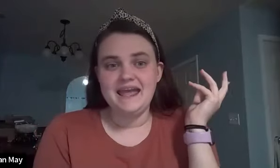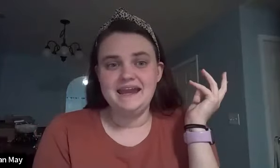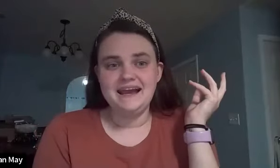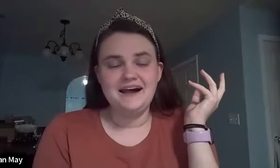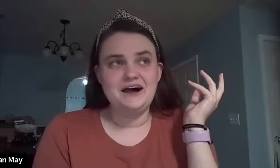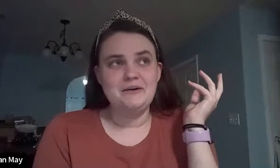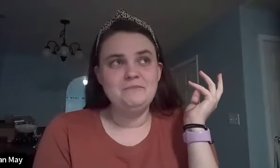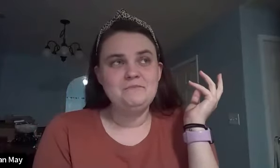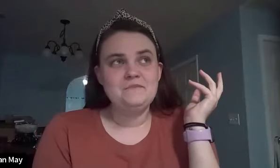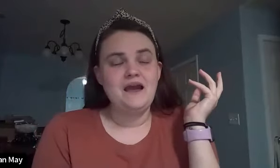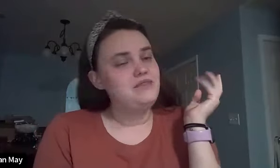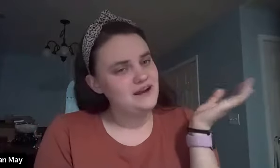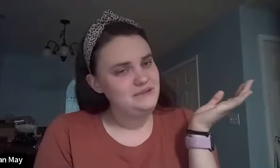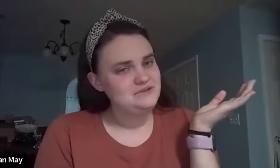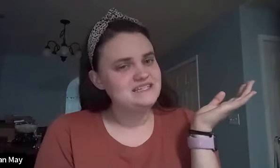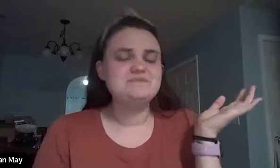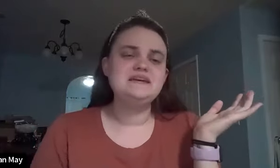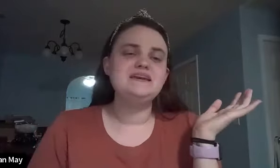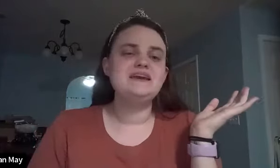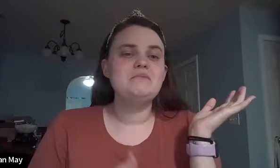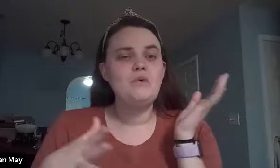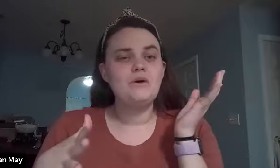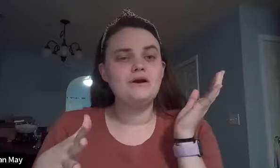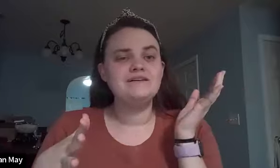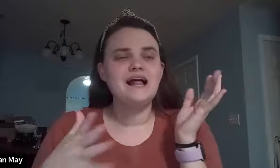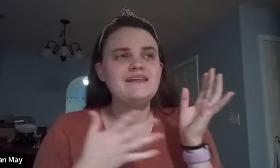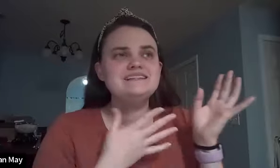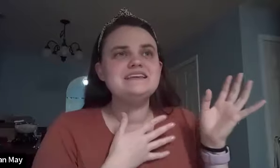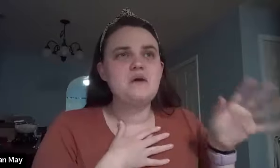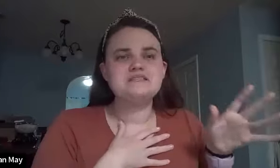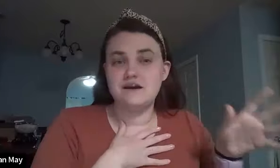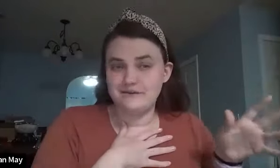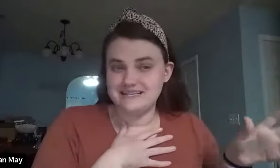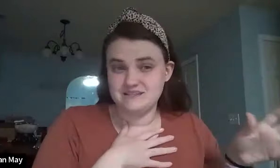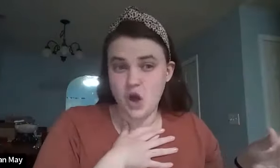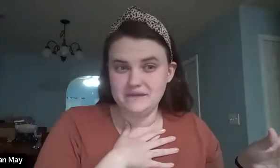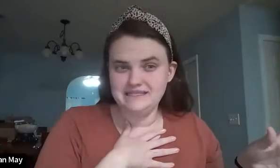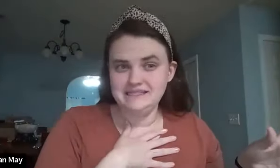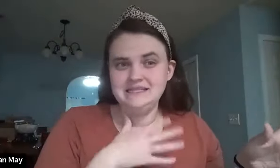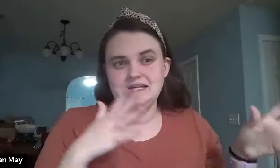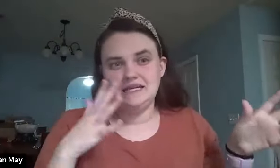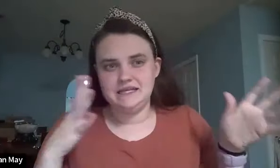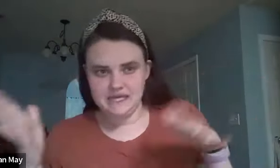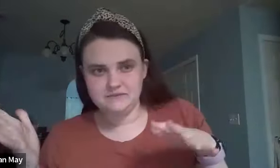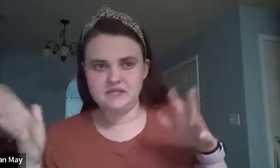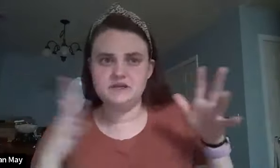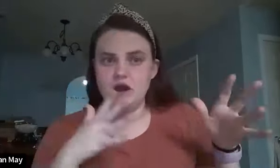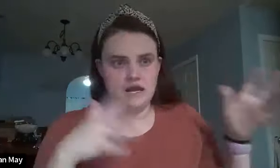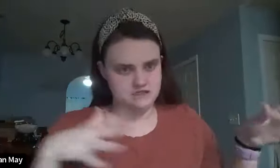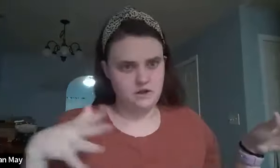And a lot of people tend to be more, I like to say that one's not always as common. It can be, but not as common